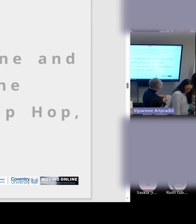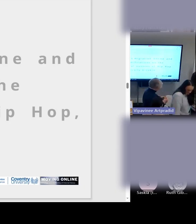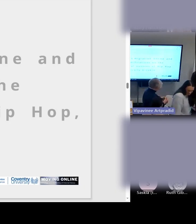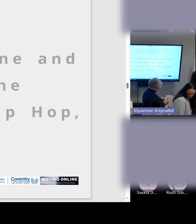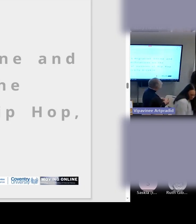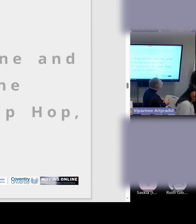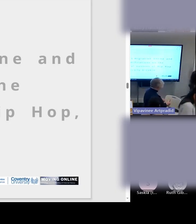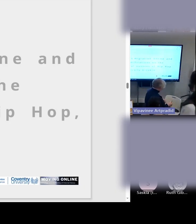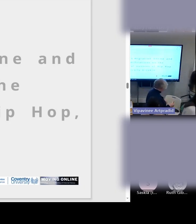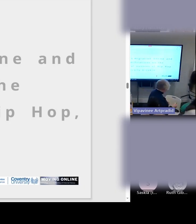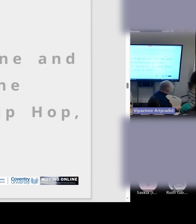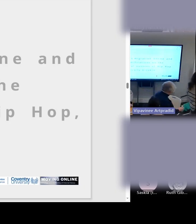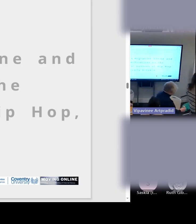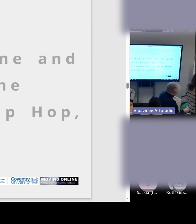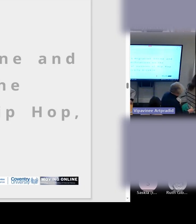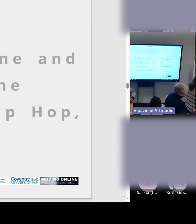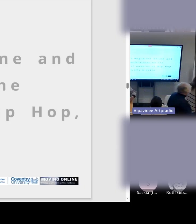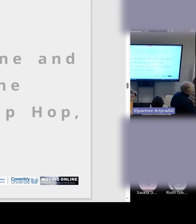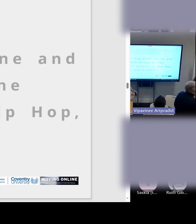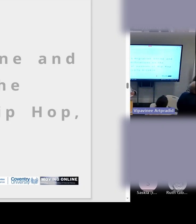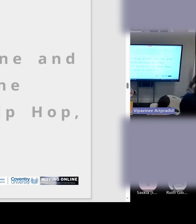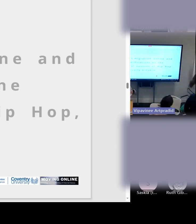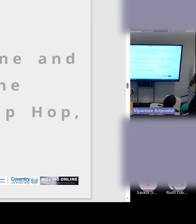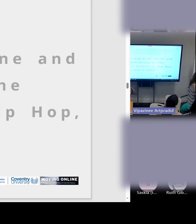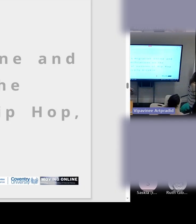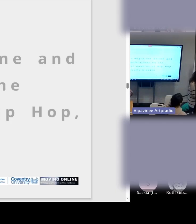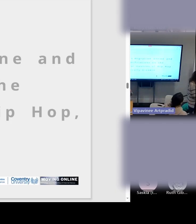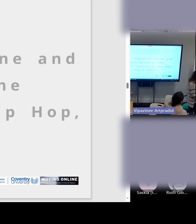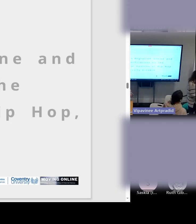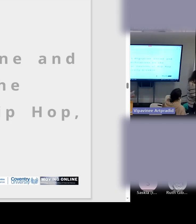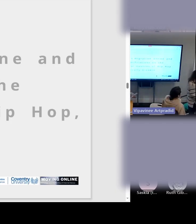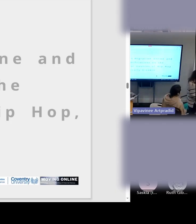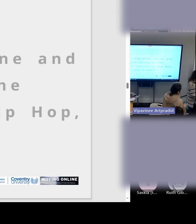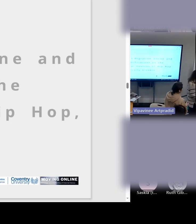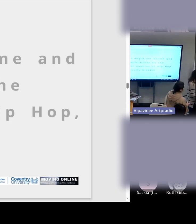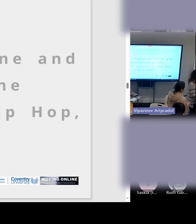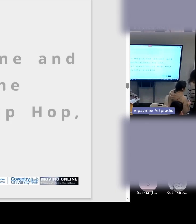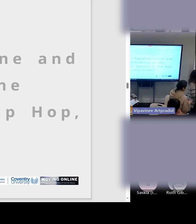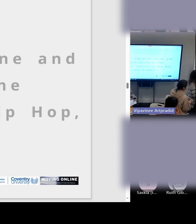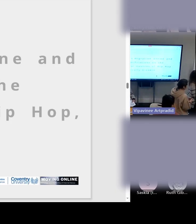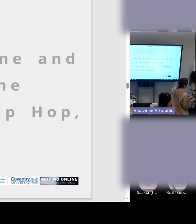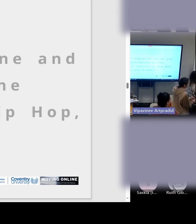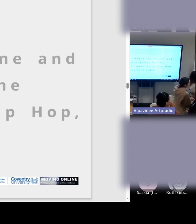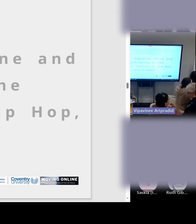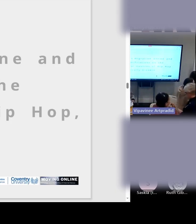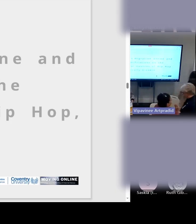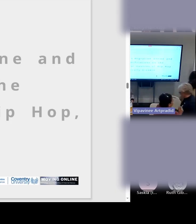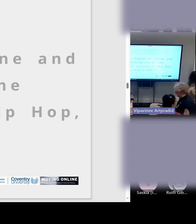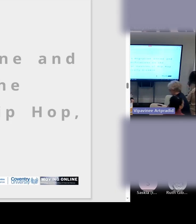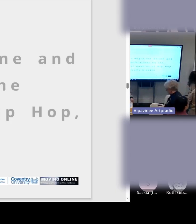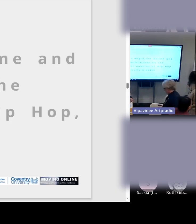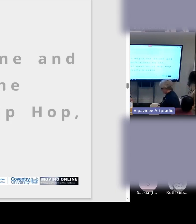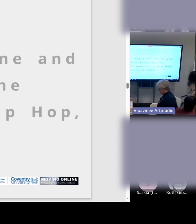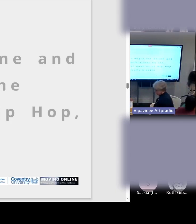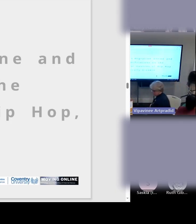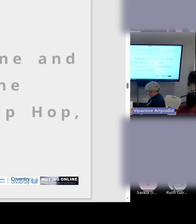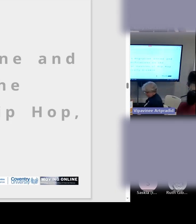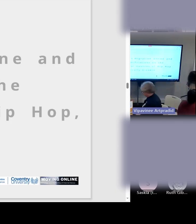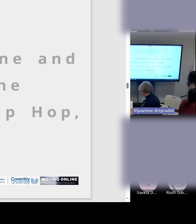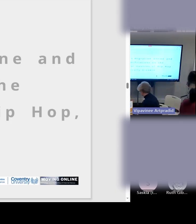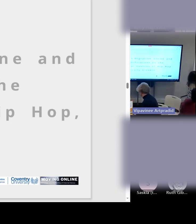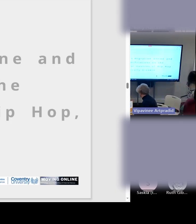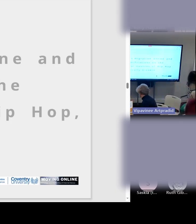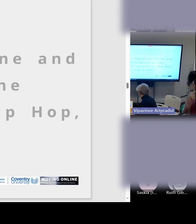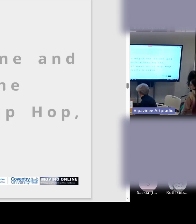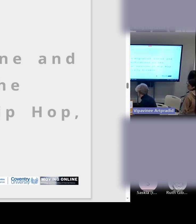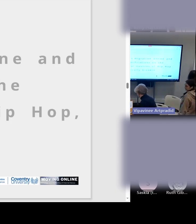think you get with this, yes, well, this is kind of fat. If you get with that, then you will surely miss because that is so whack. I think you'll get with this. Put in the day in my life,